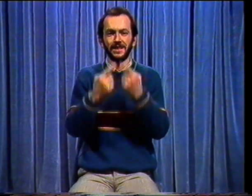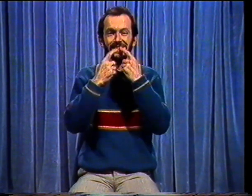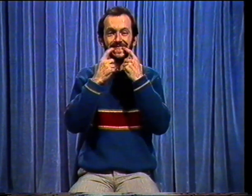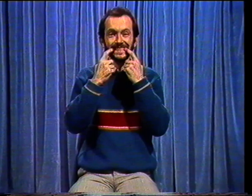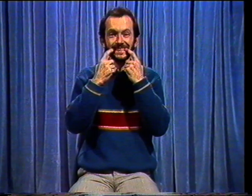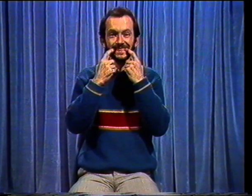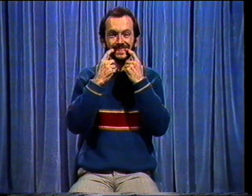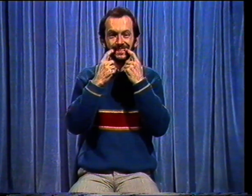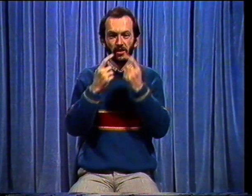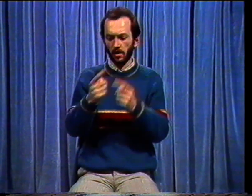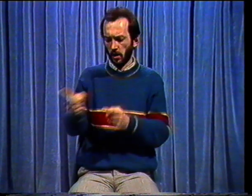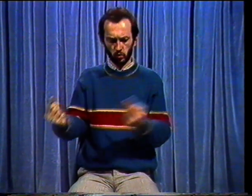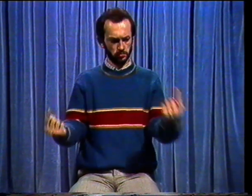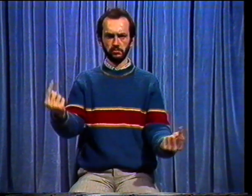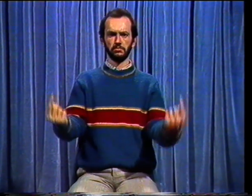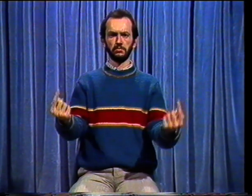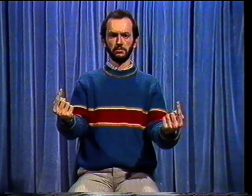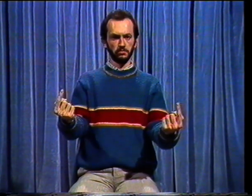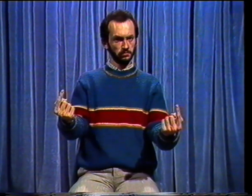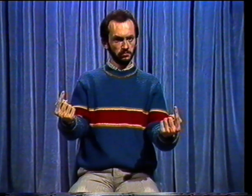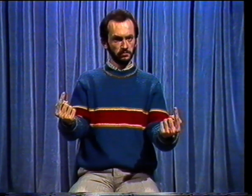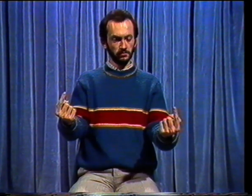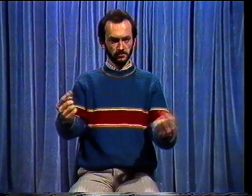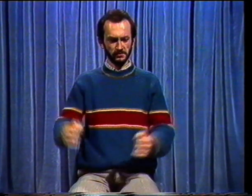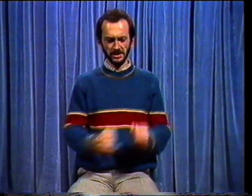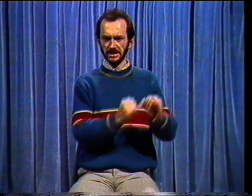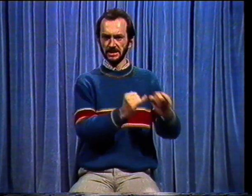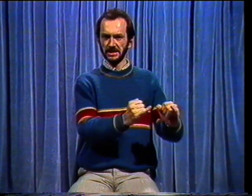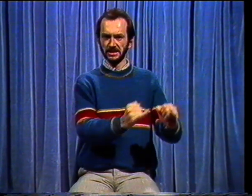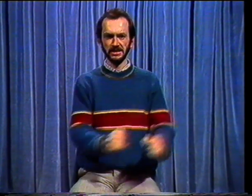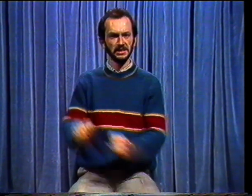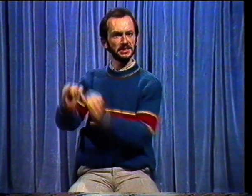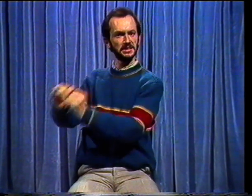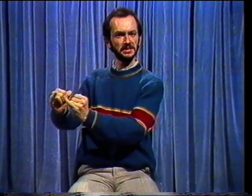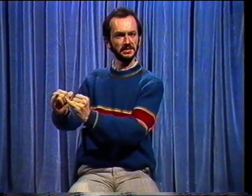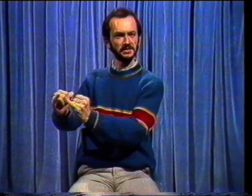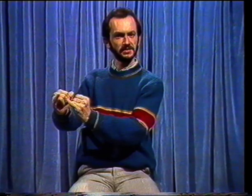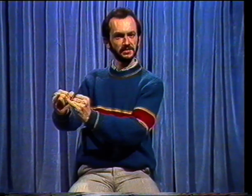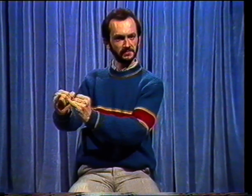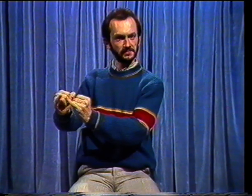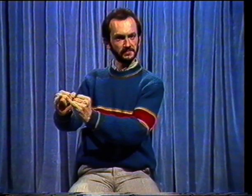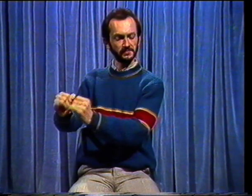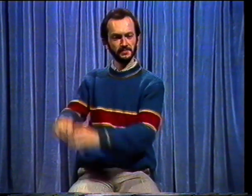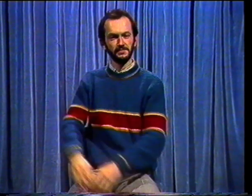with the stretched lips about these two groups? Here's the example.